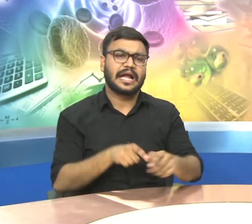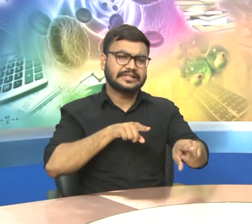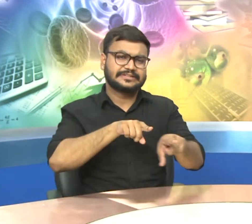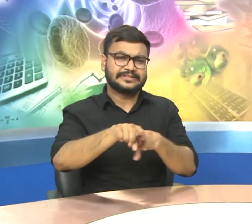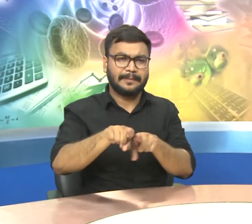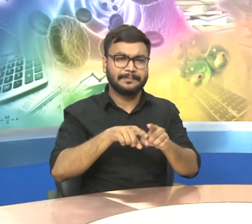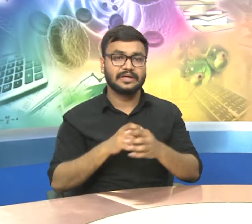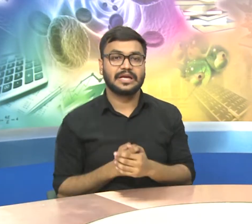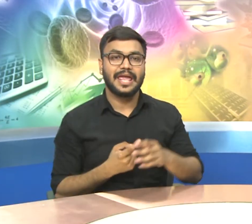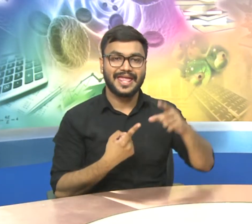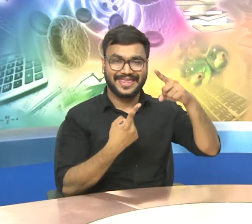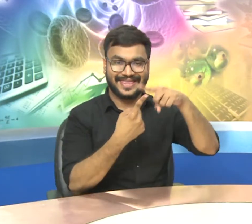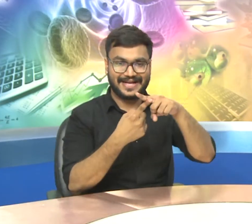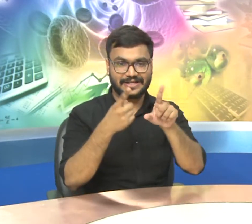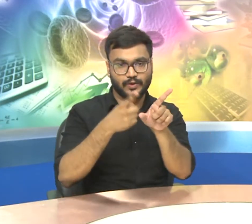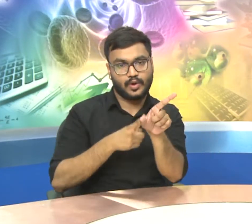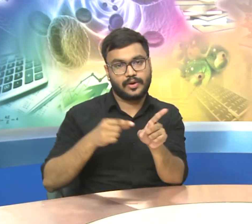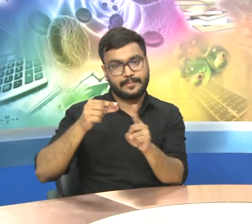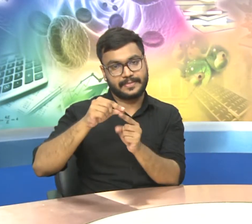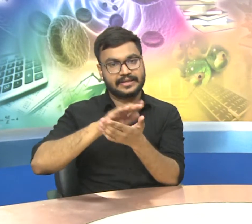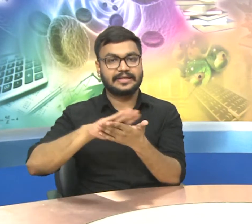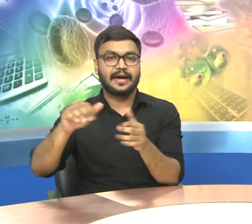surface. For example,